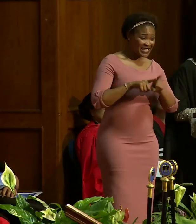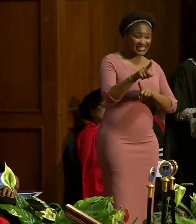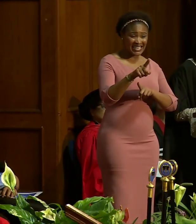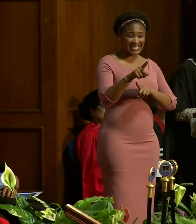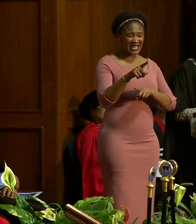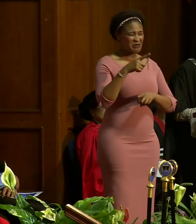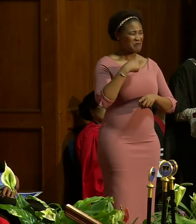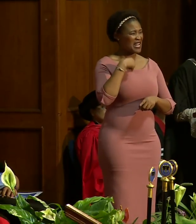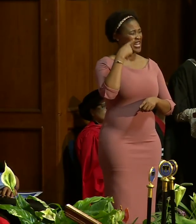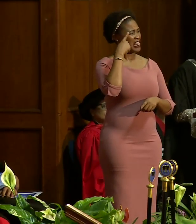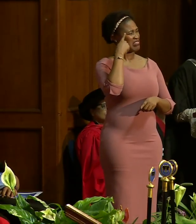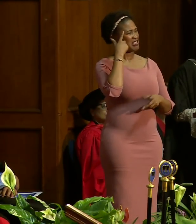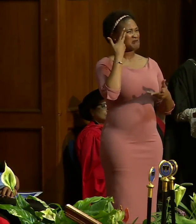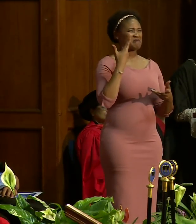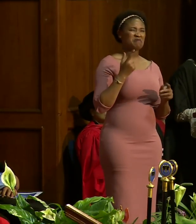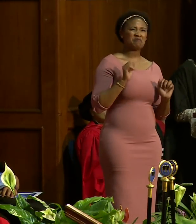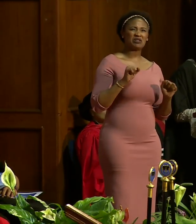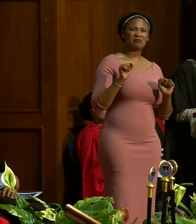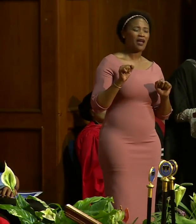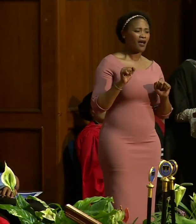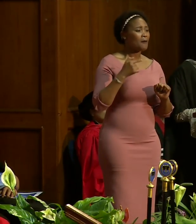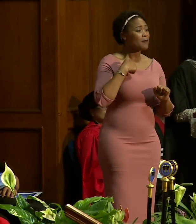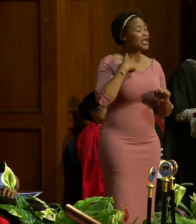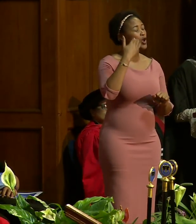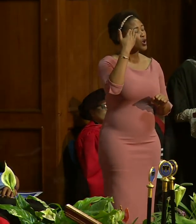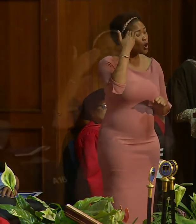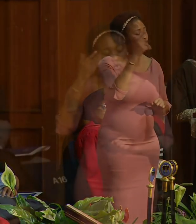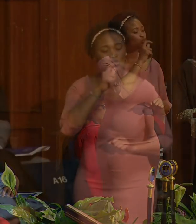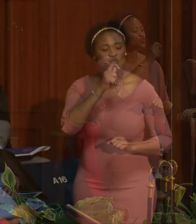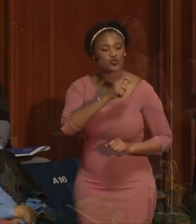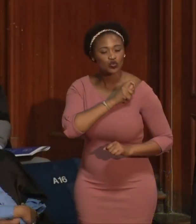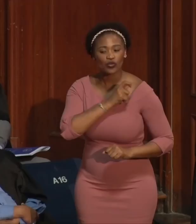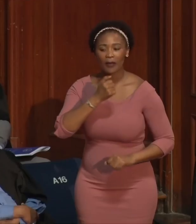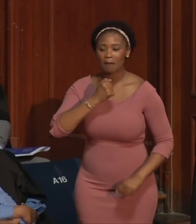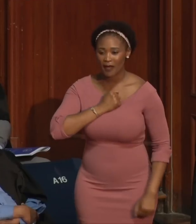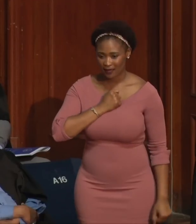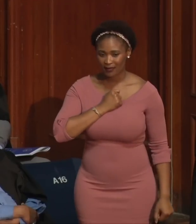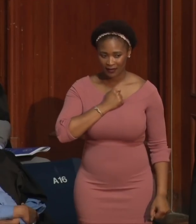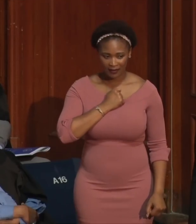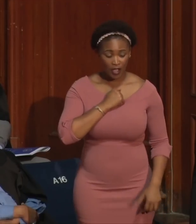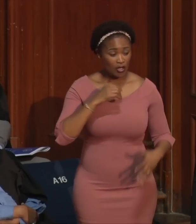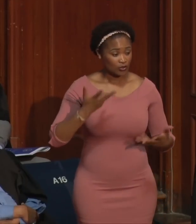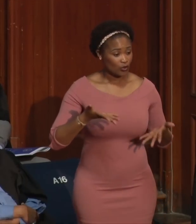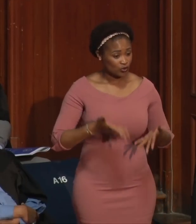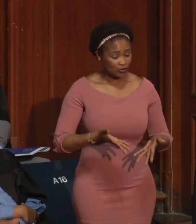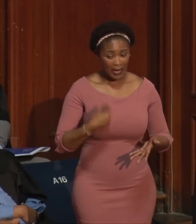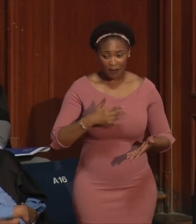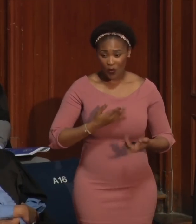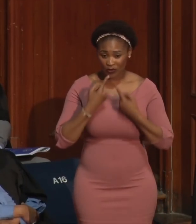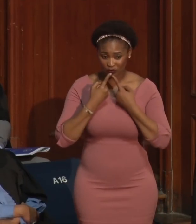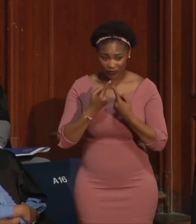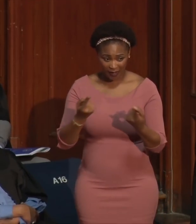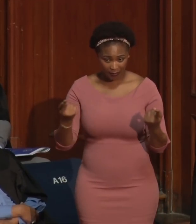It was one of the few truths I knew for sure. So today I want to be for